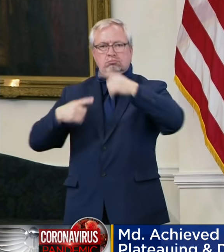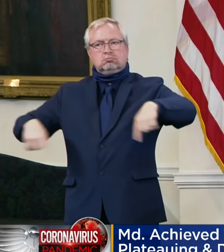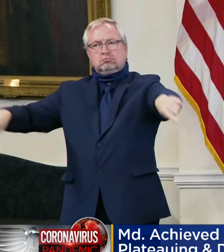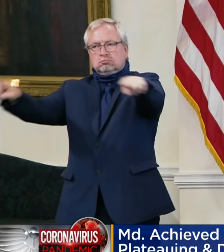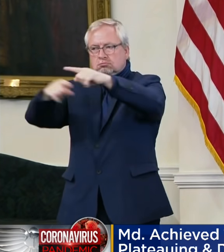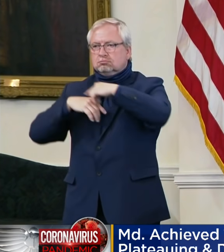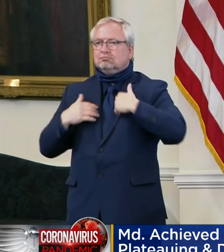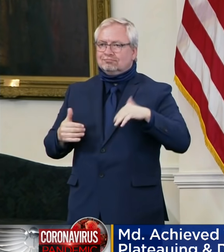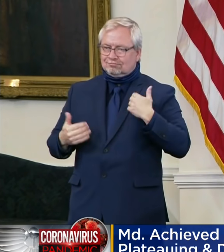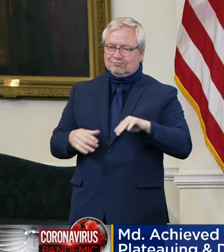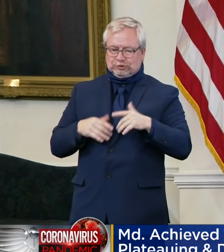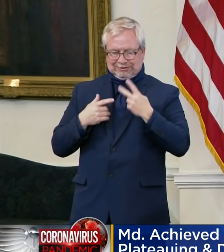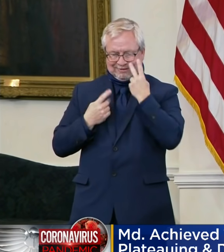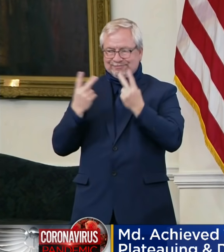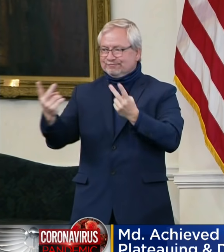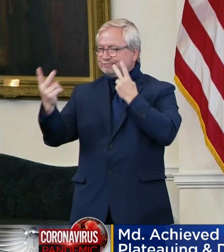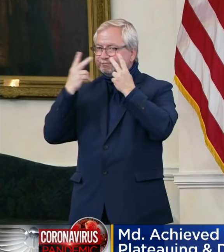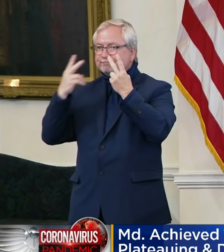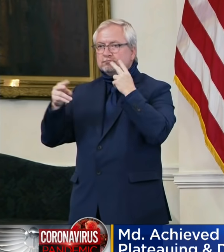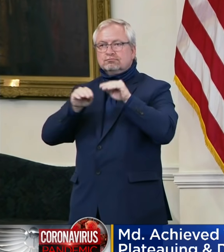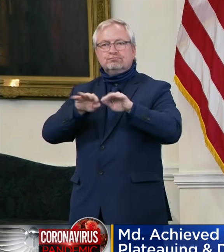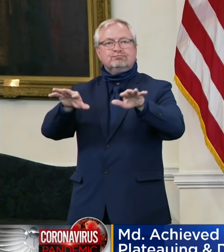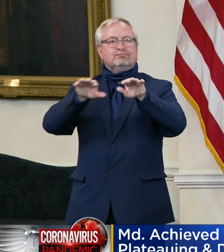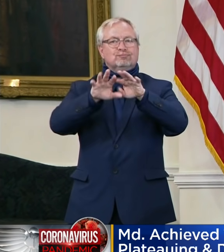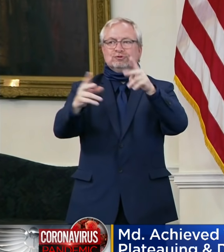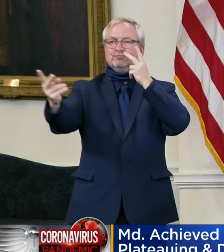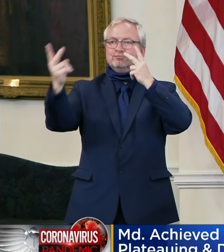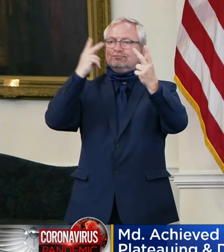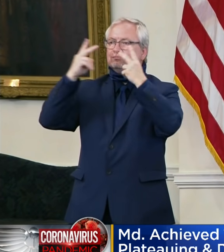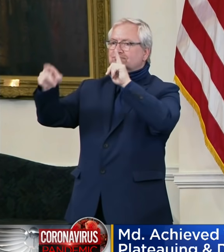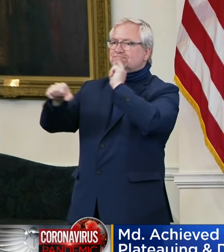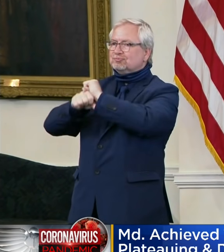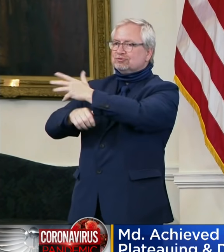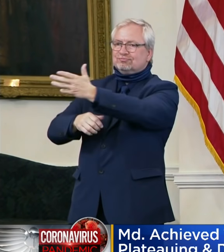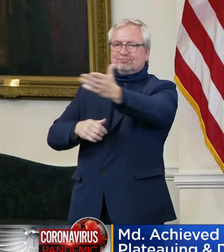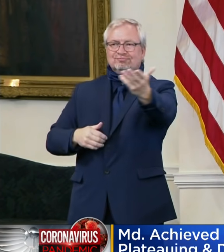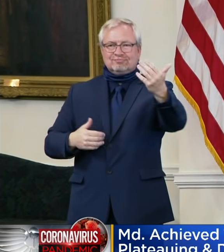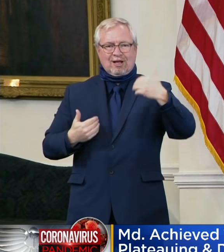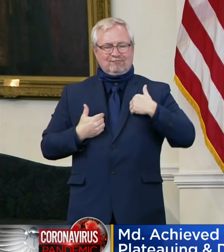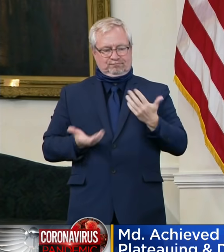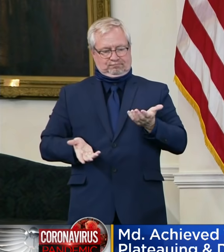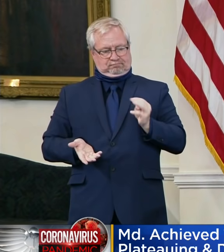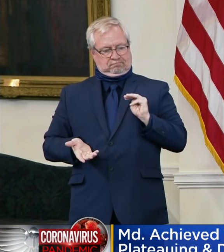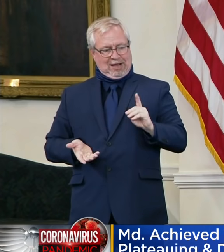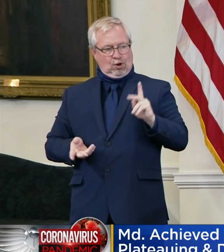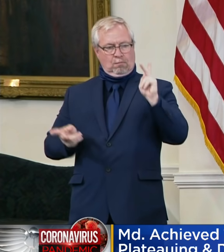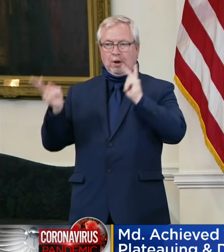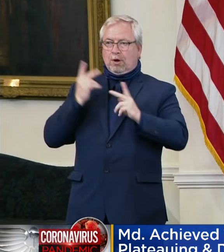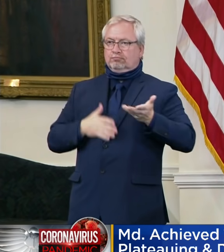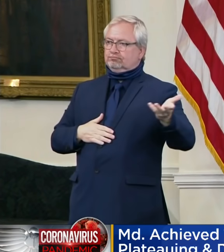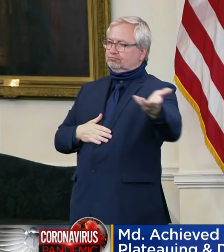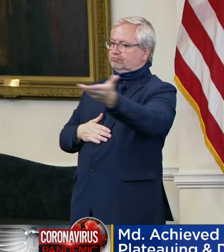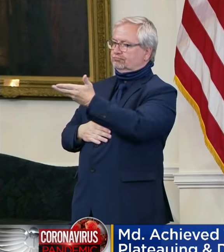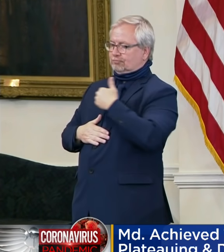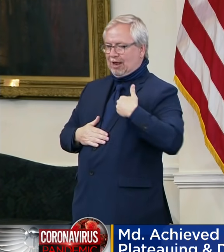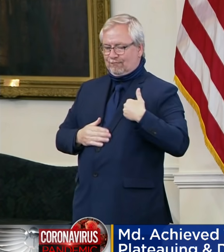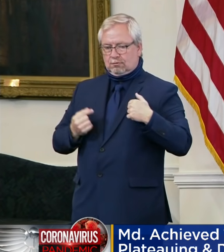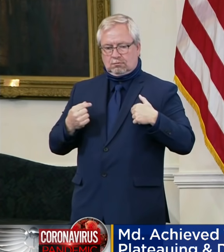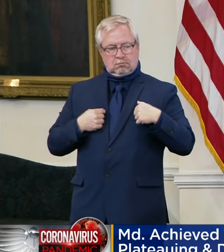the true character of Marylanders. It has shown our ability to